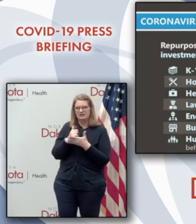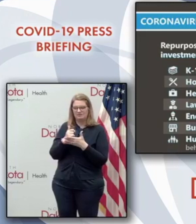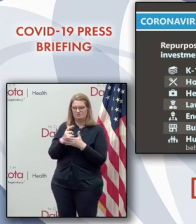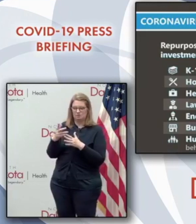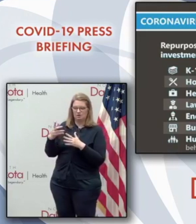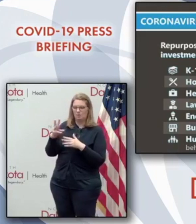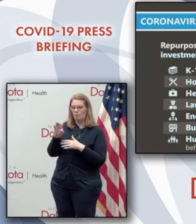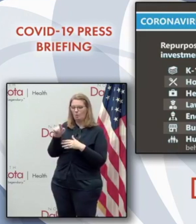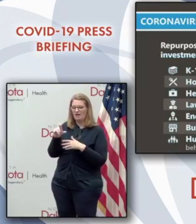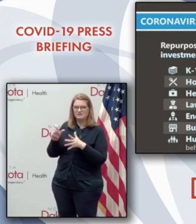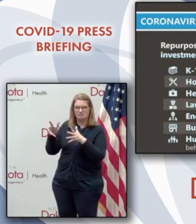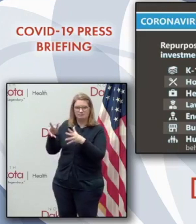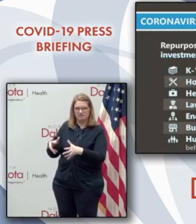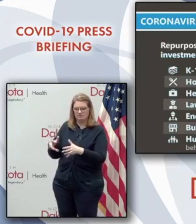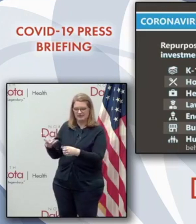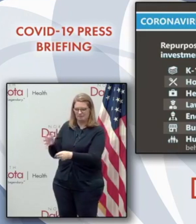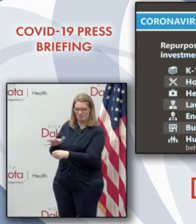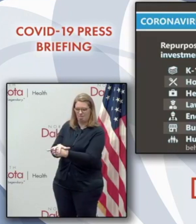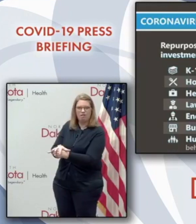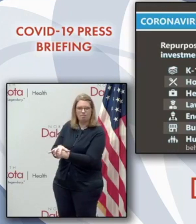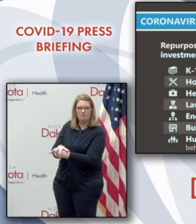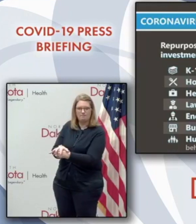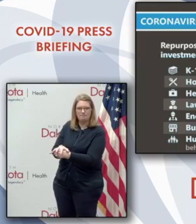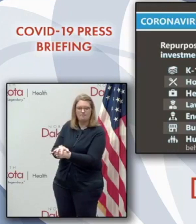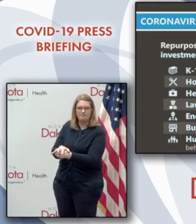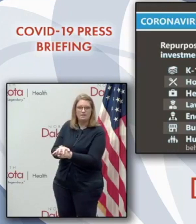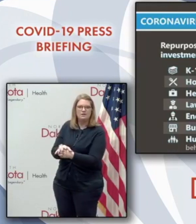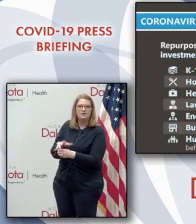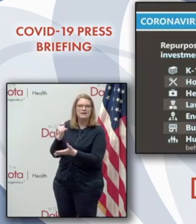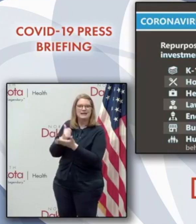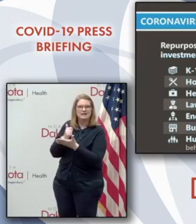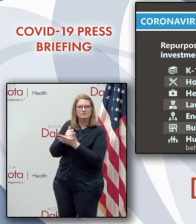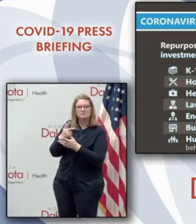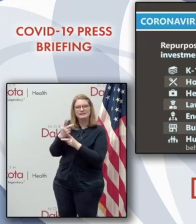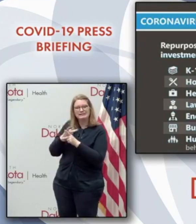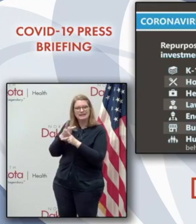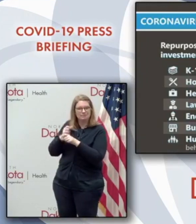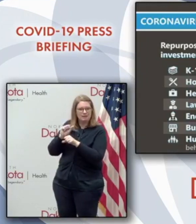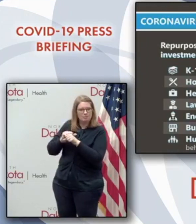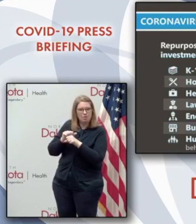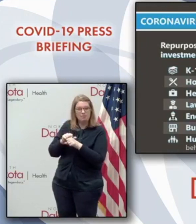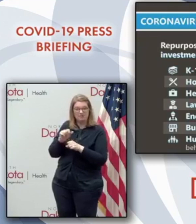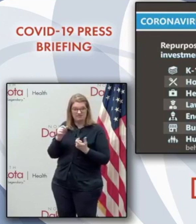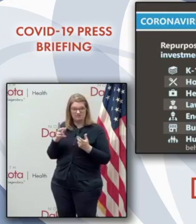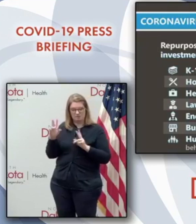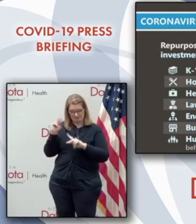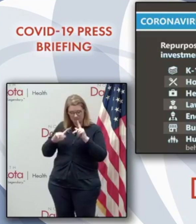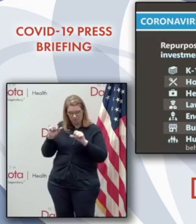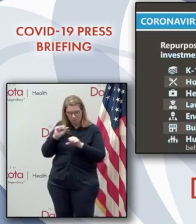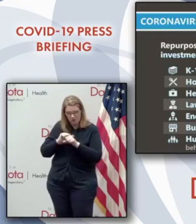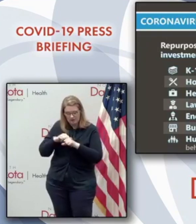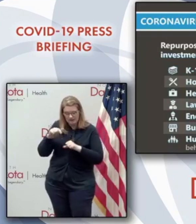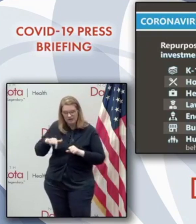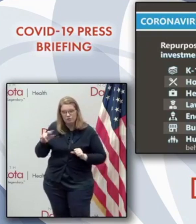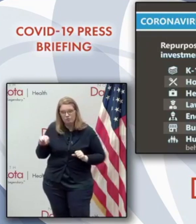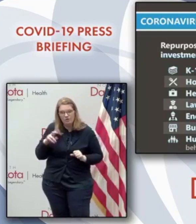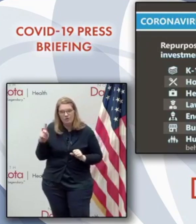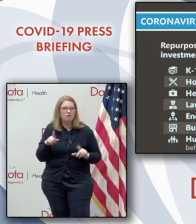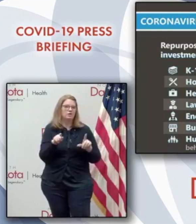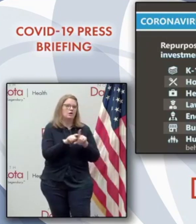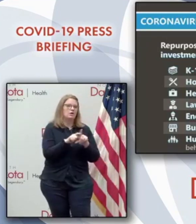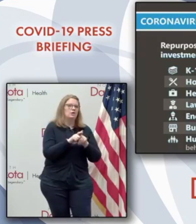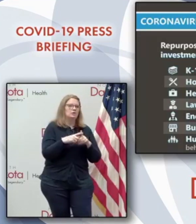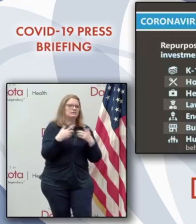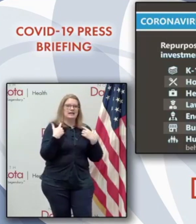wells and plug those. That helped us keep employment for crews in North Dakota, but it also helped us solve an